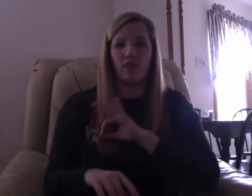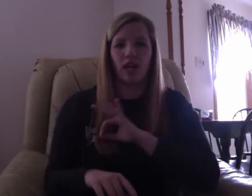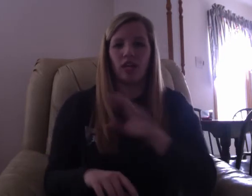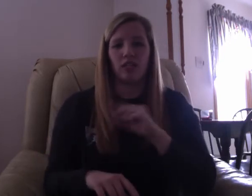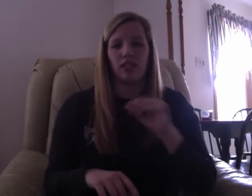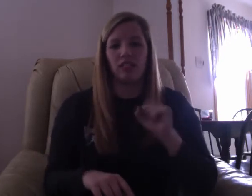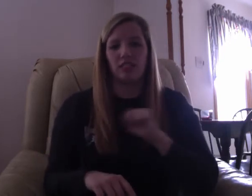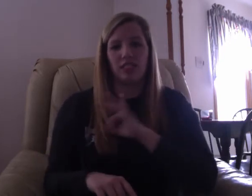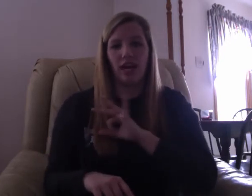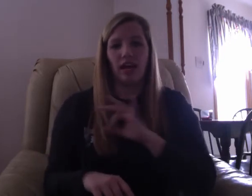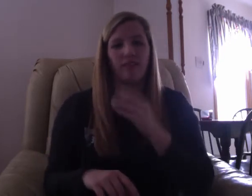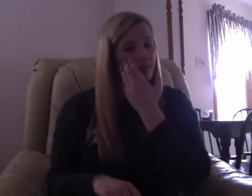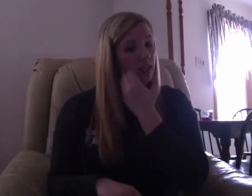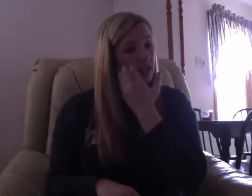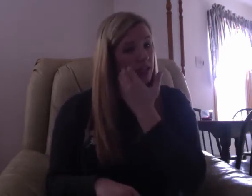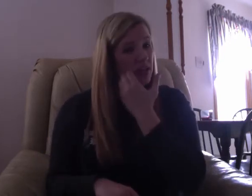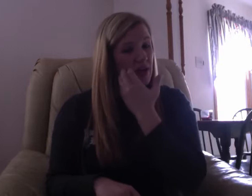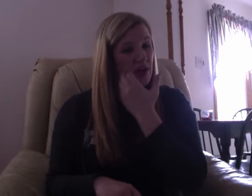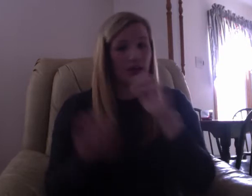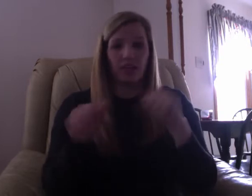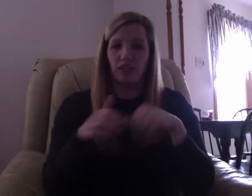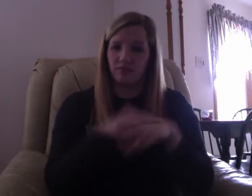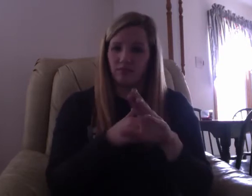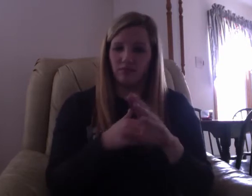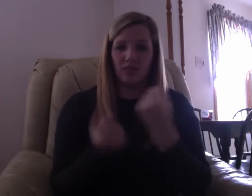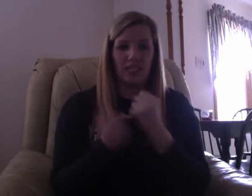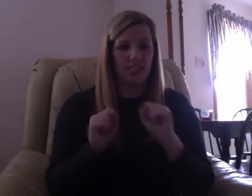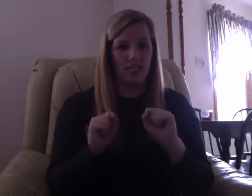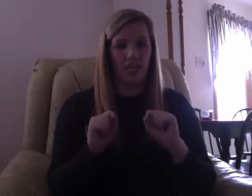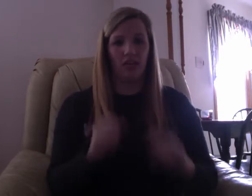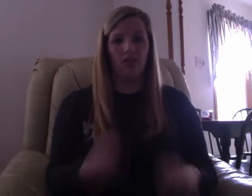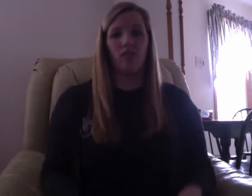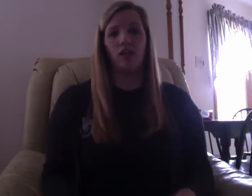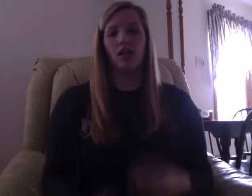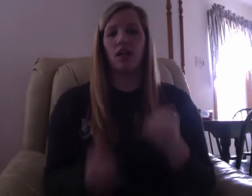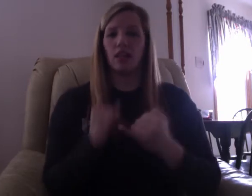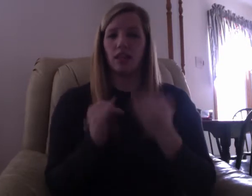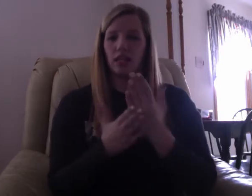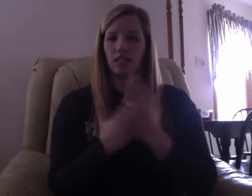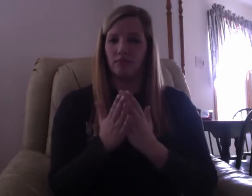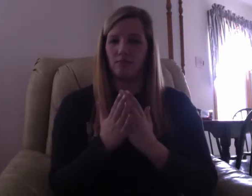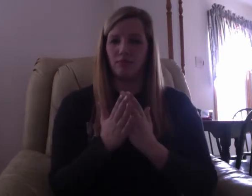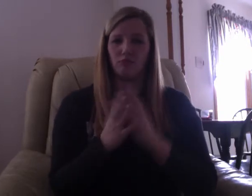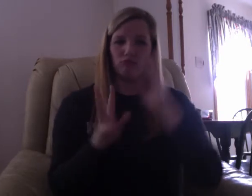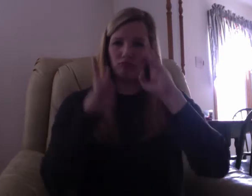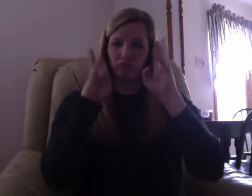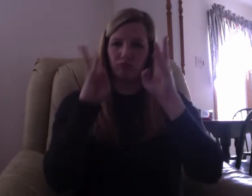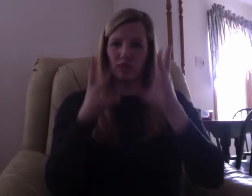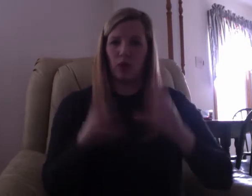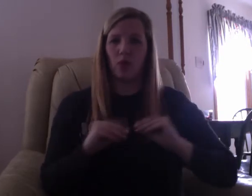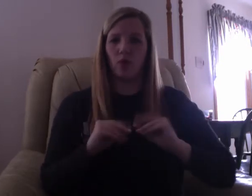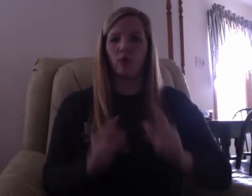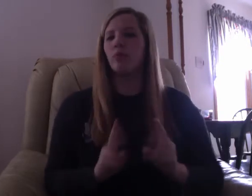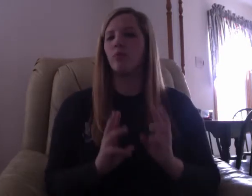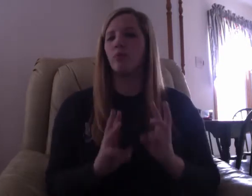So that way they can become a safe chapter. And then the last part is that they will come up with their own creative way to show that they are